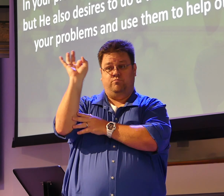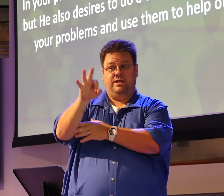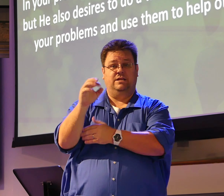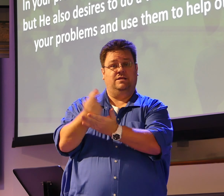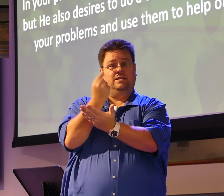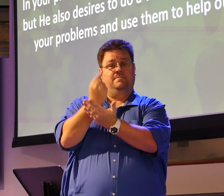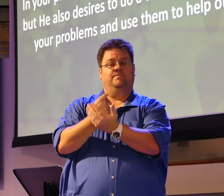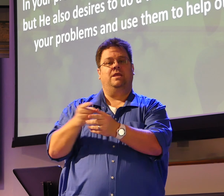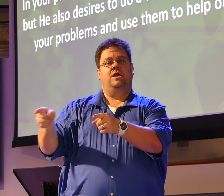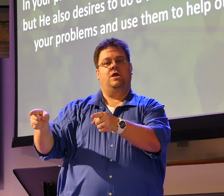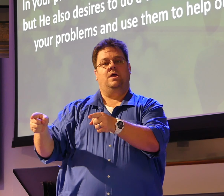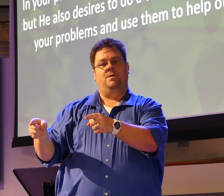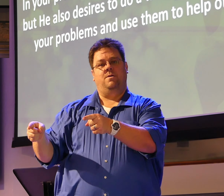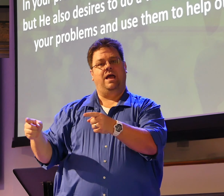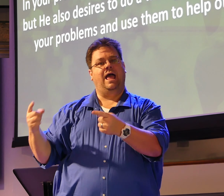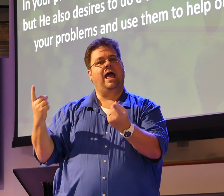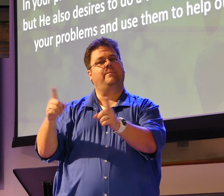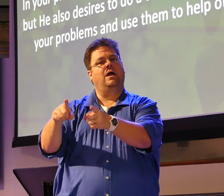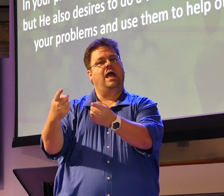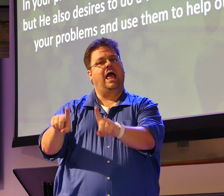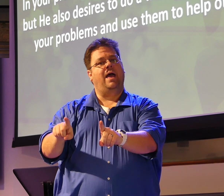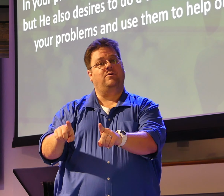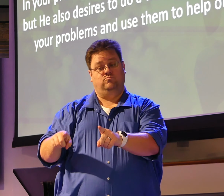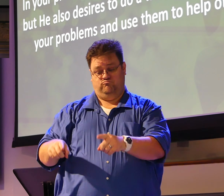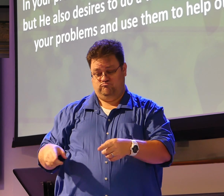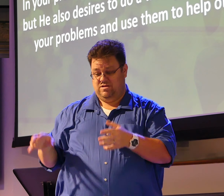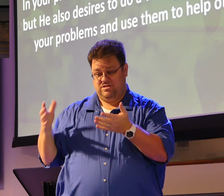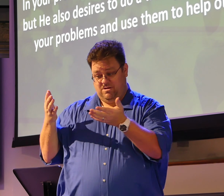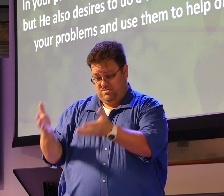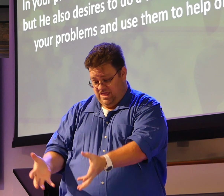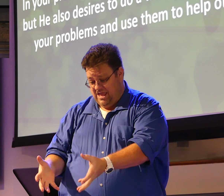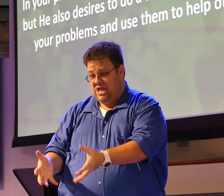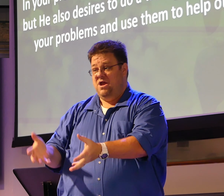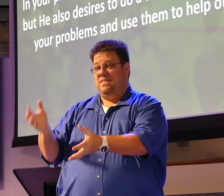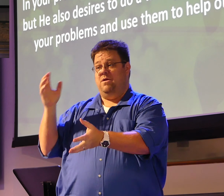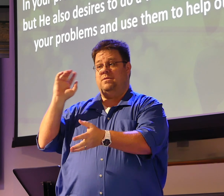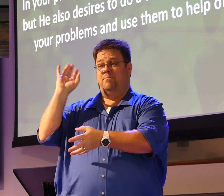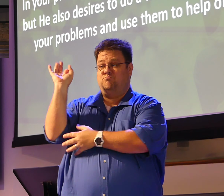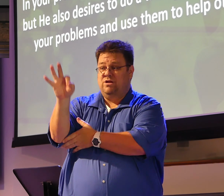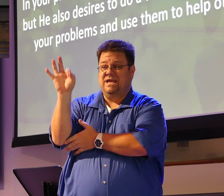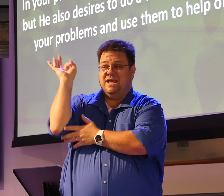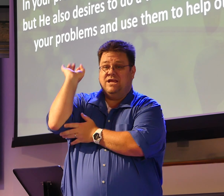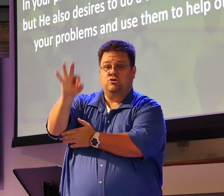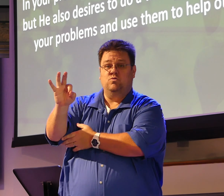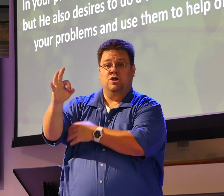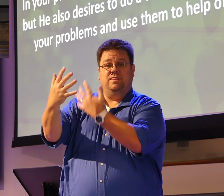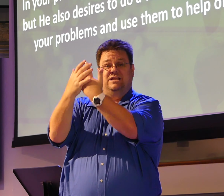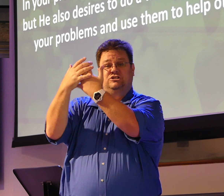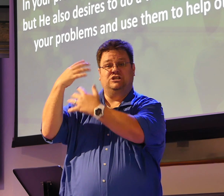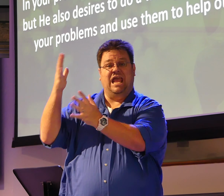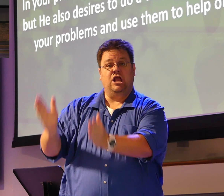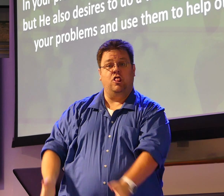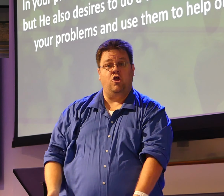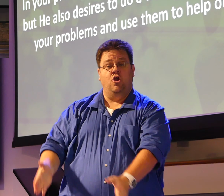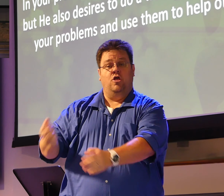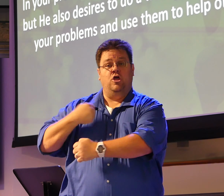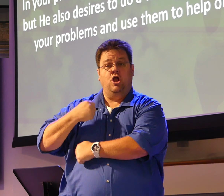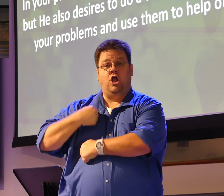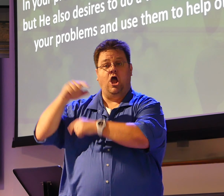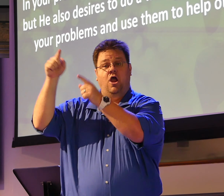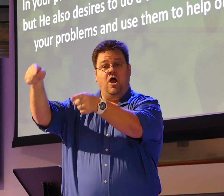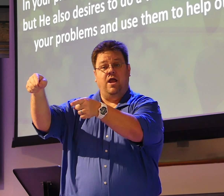you they were in prison for preaching the gospel but guess what ends up happening they end up being able to lead the jailer the guy who is